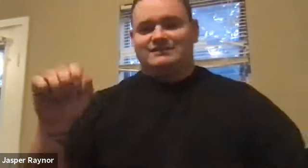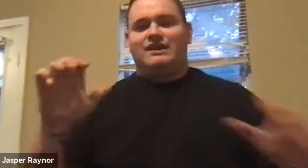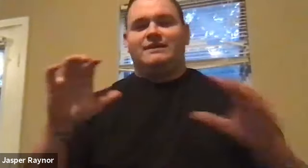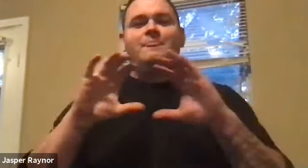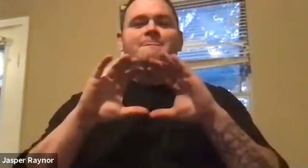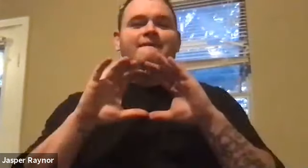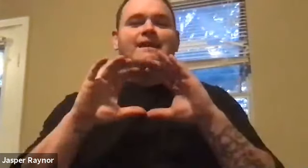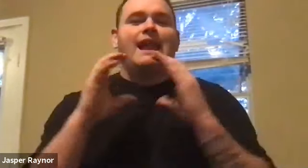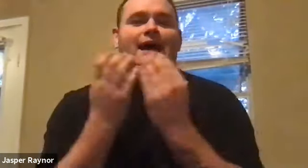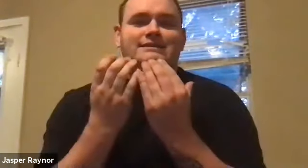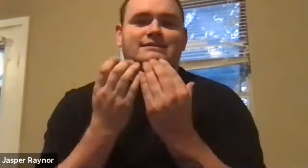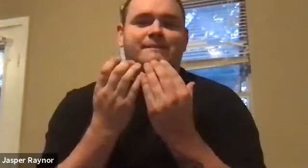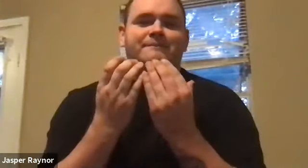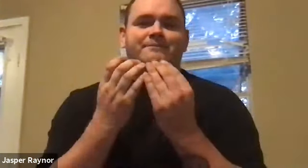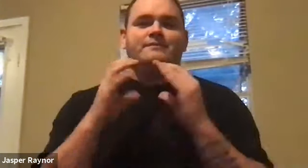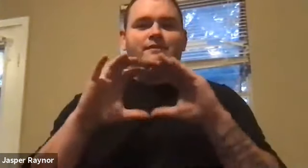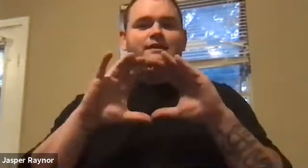right? Class.